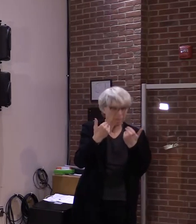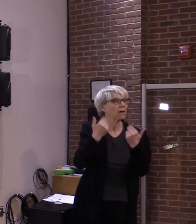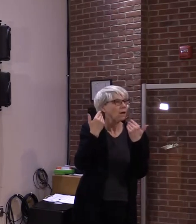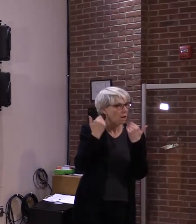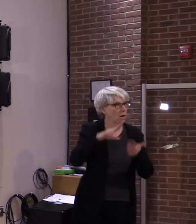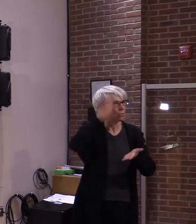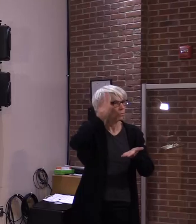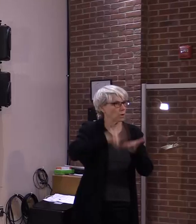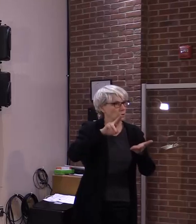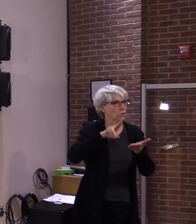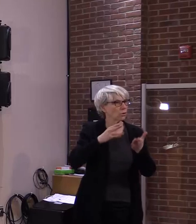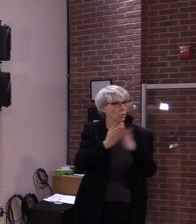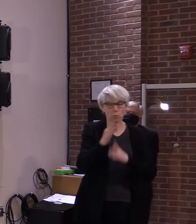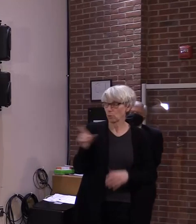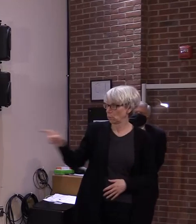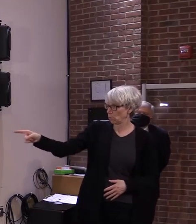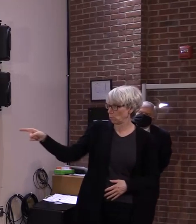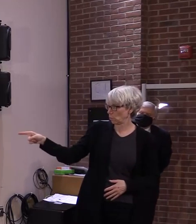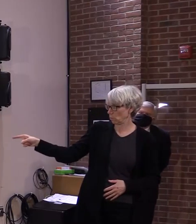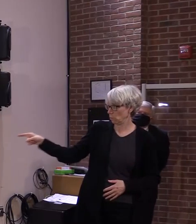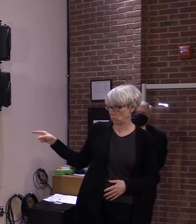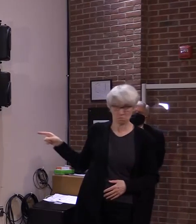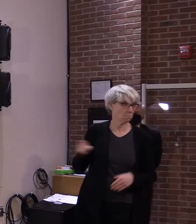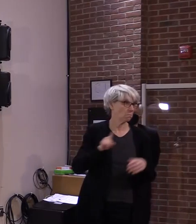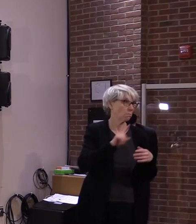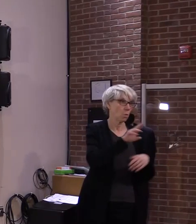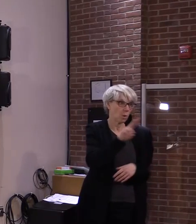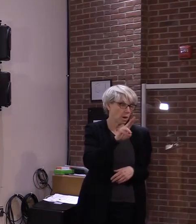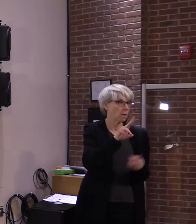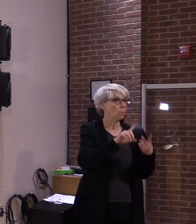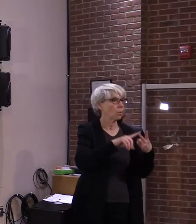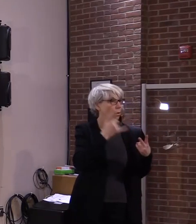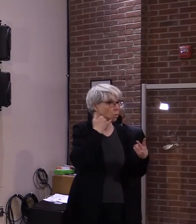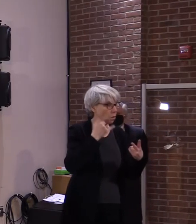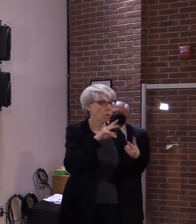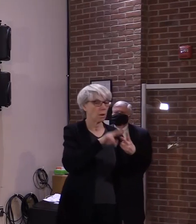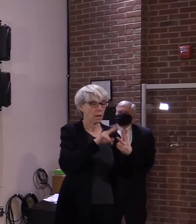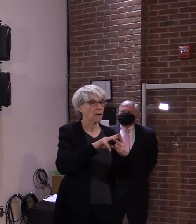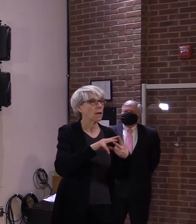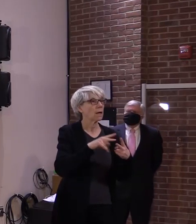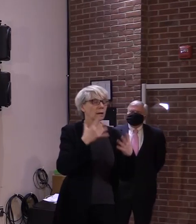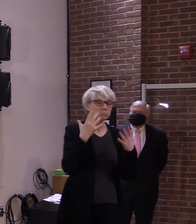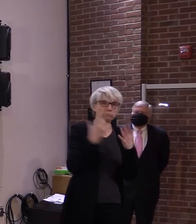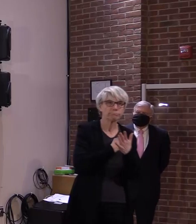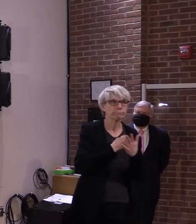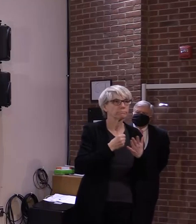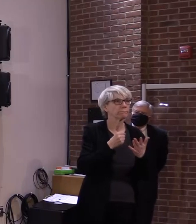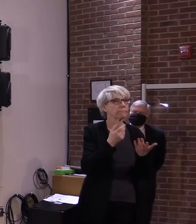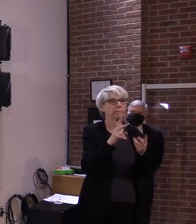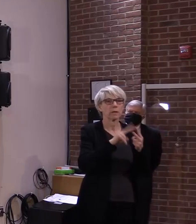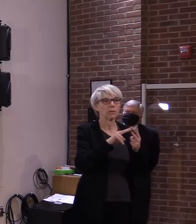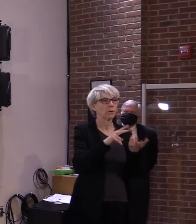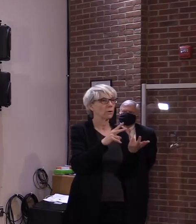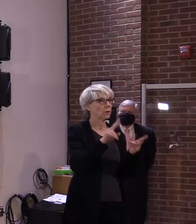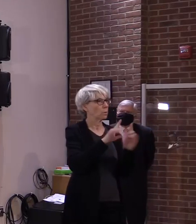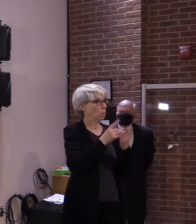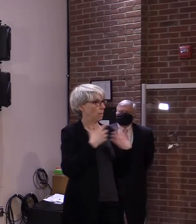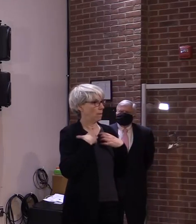on our website or through the call center to be vaccinated at either state-run community vaccination